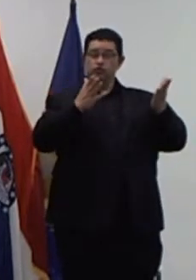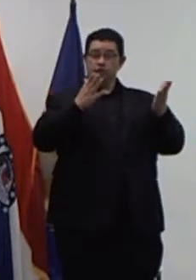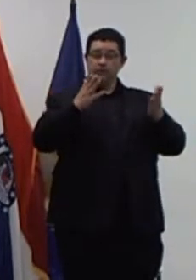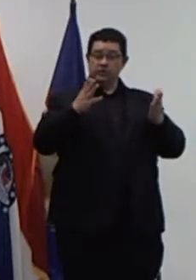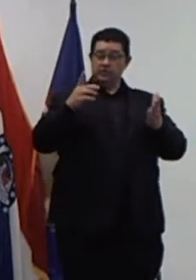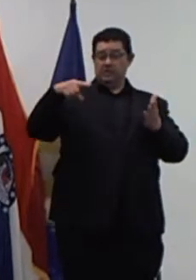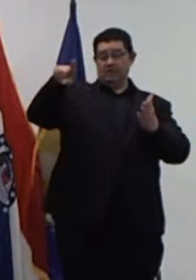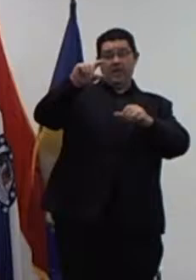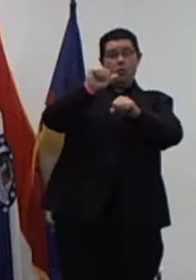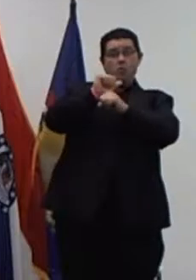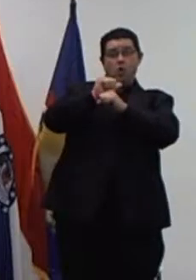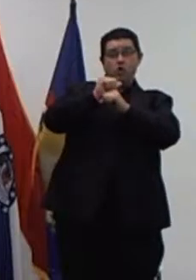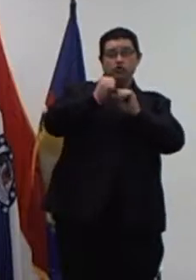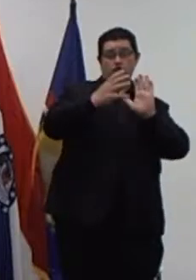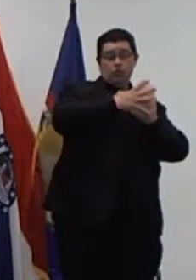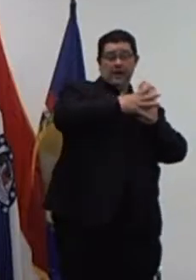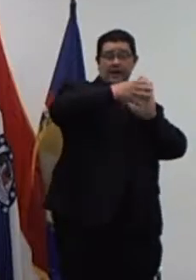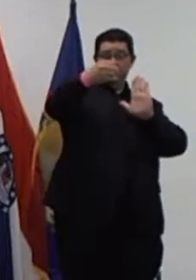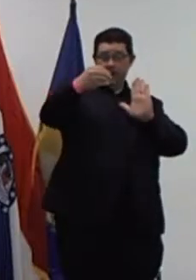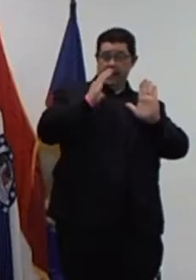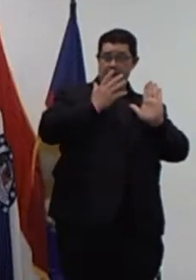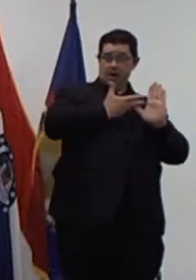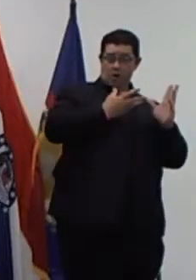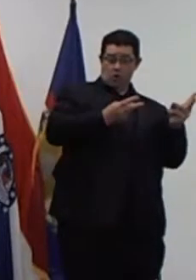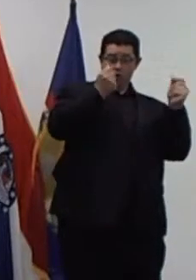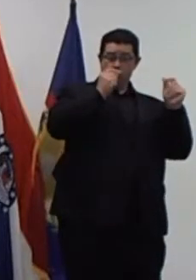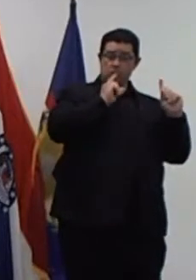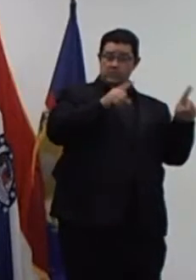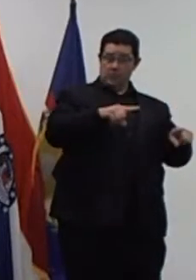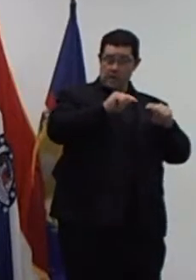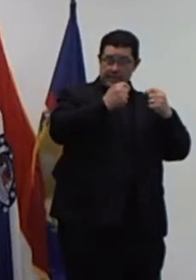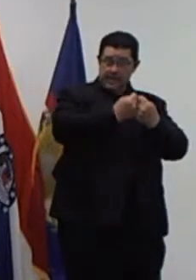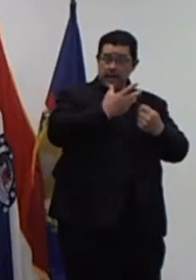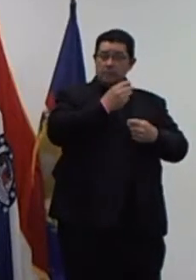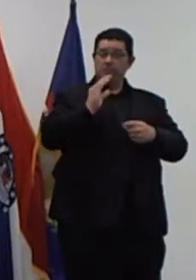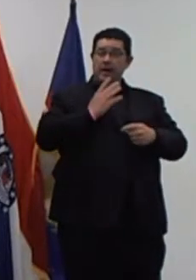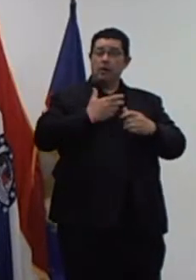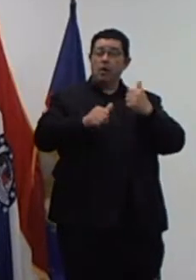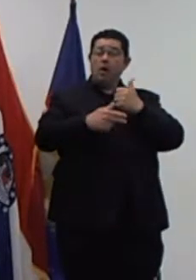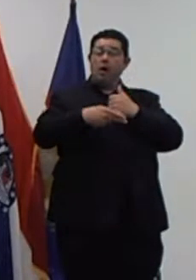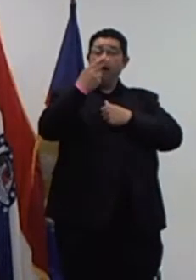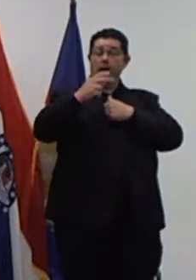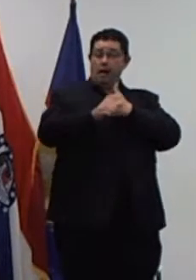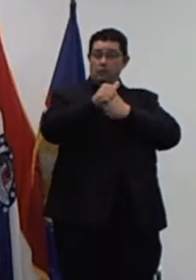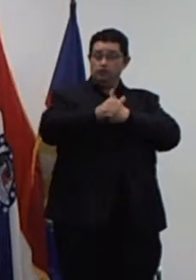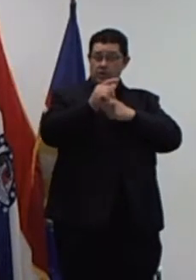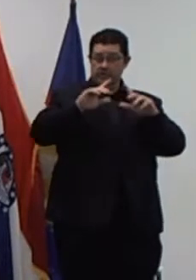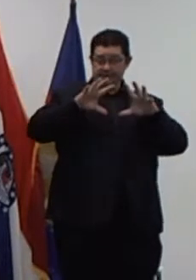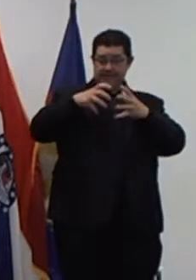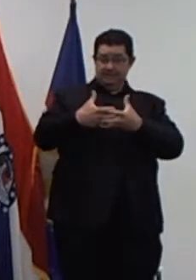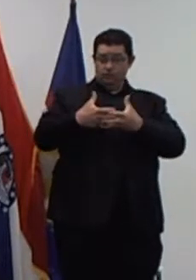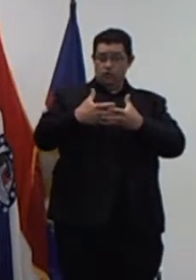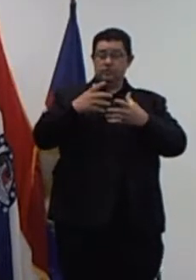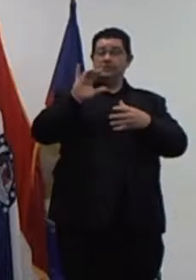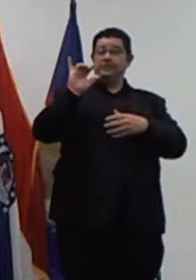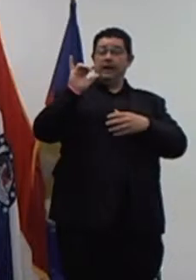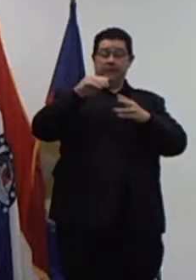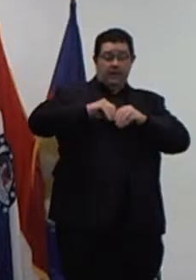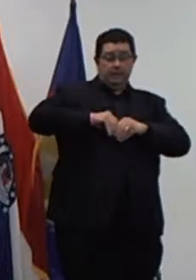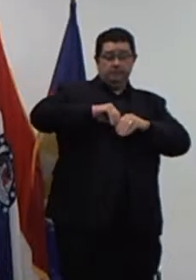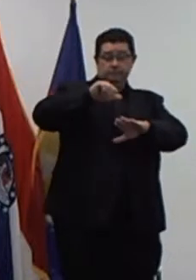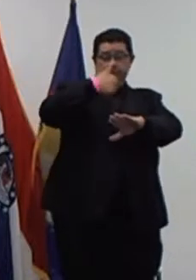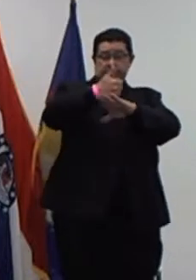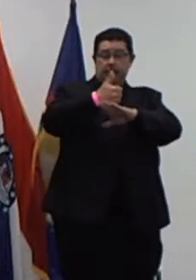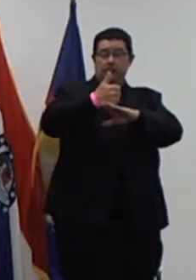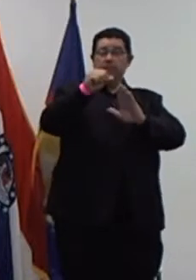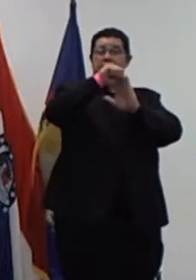emulate our quick response team and our high-risk task force and to apply that statewide. And that's what we're here to talk